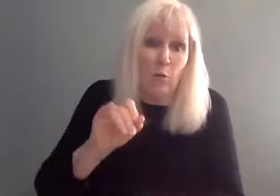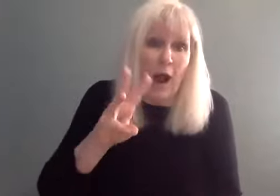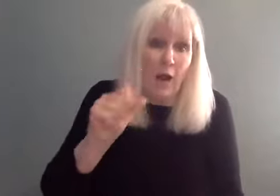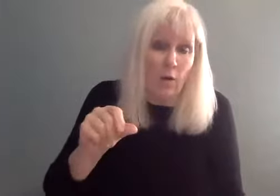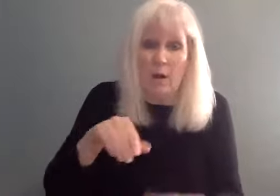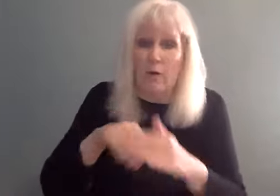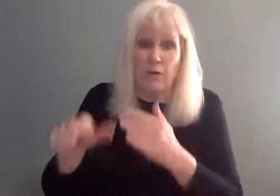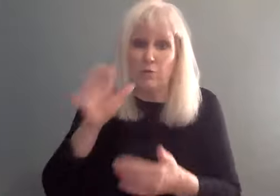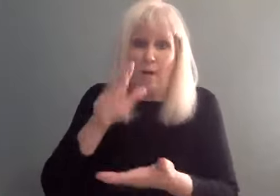women. Thank you.